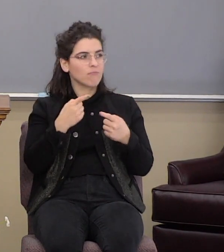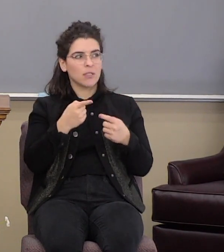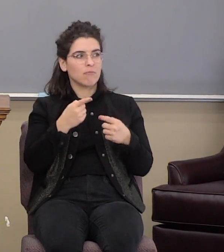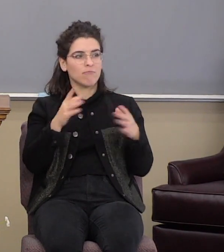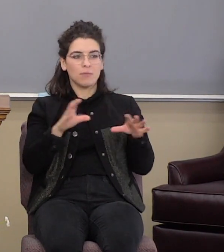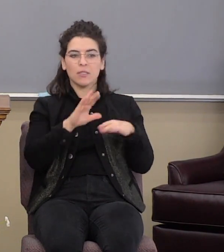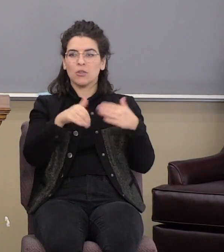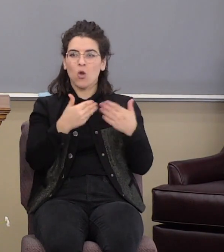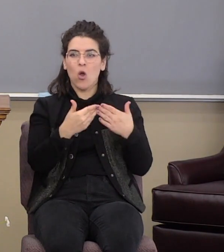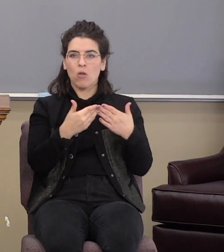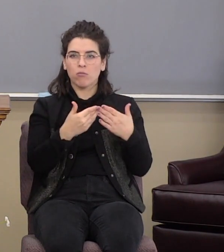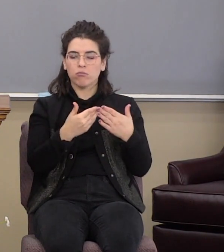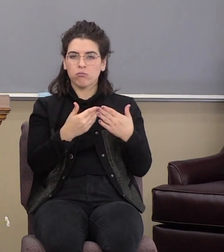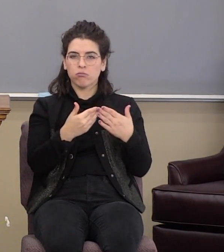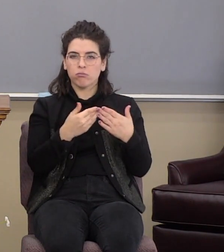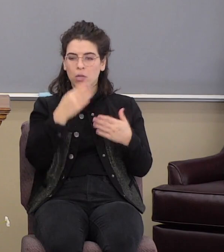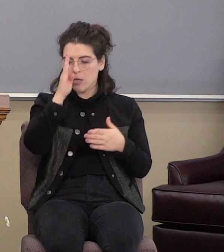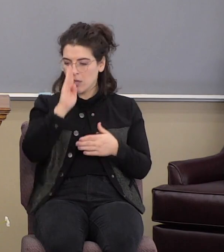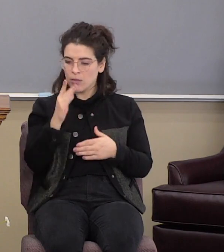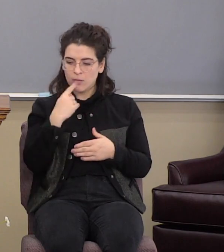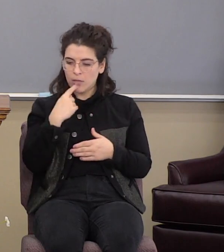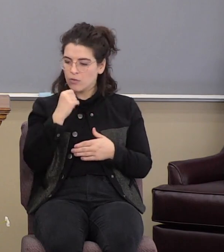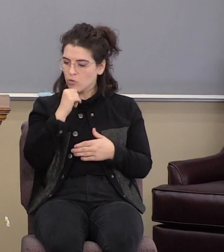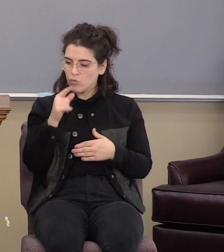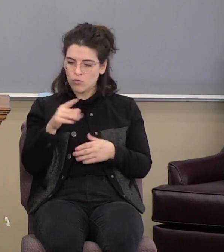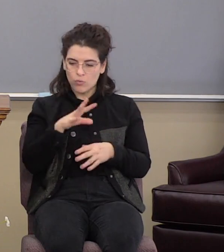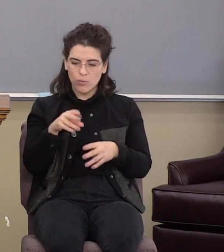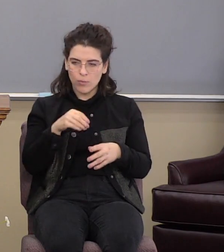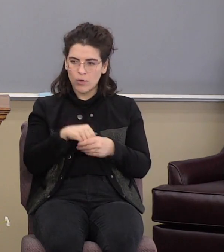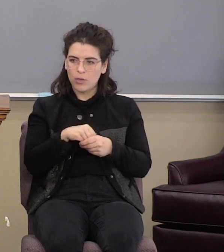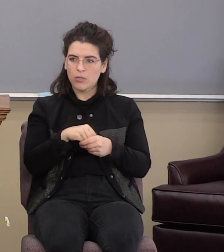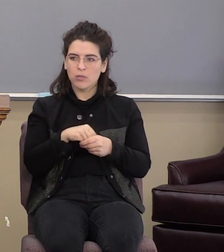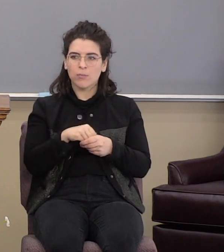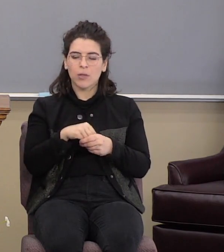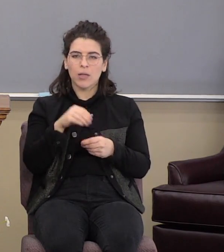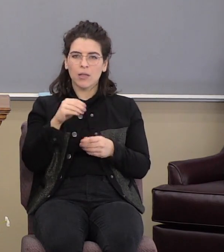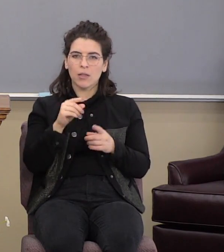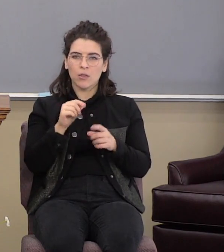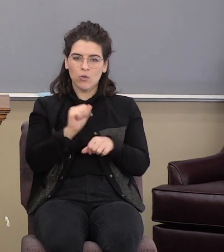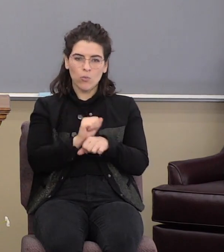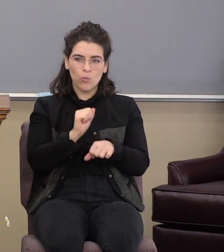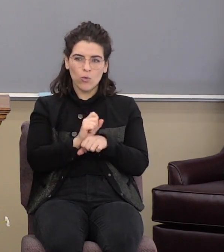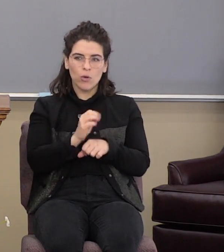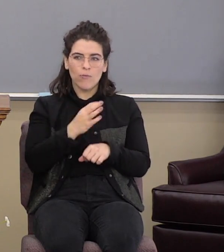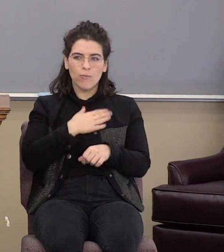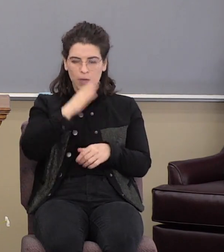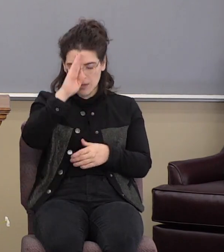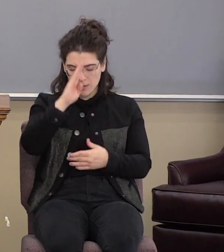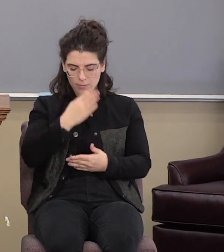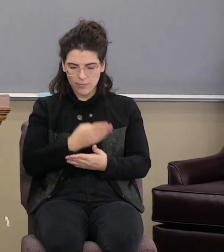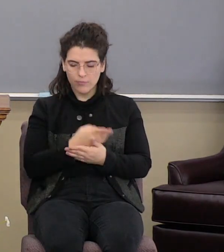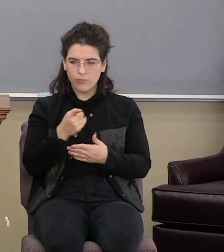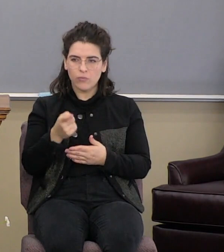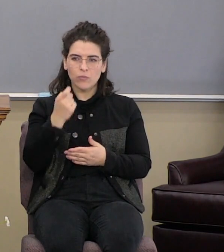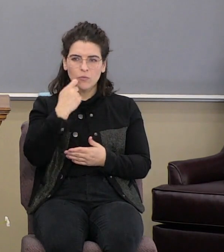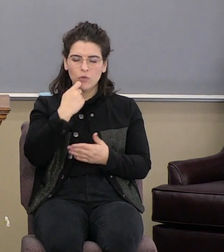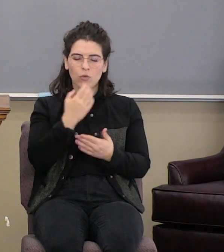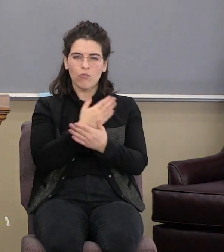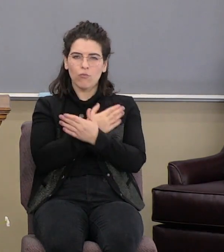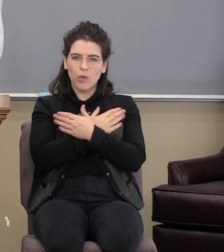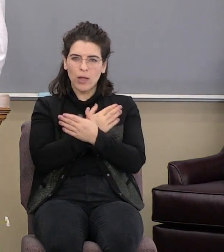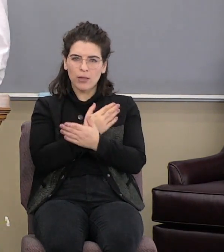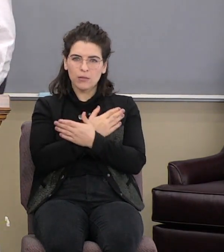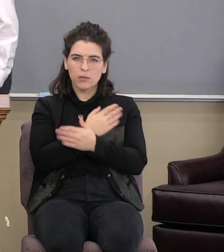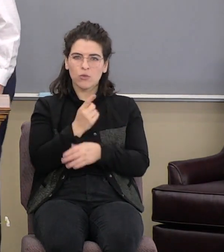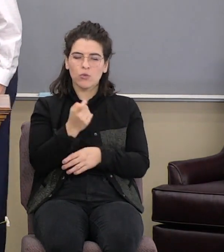all. And God says, don't you even participate in the work of my Son. You just rest.